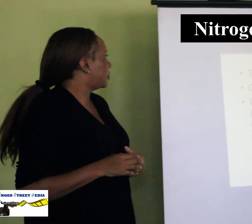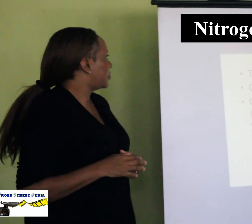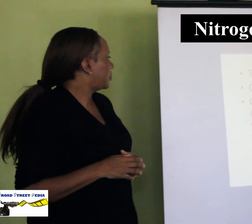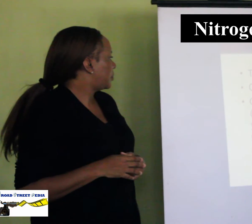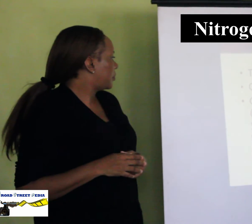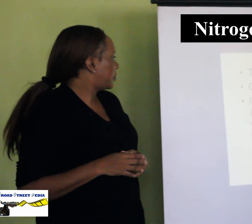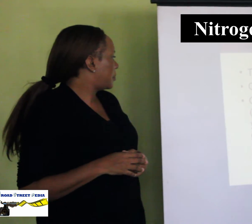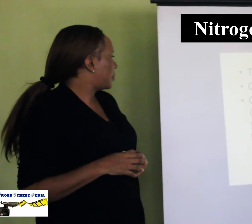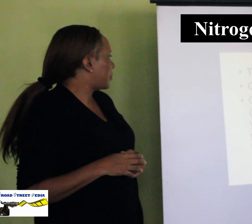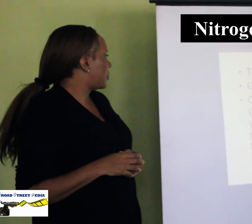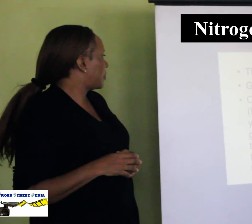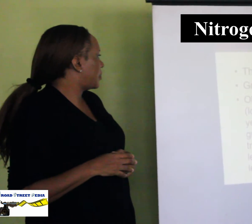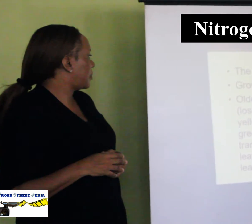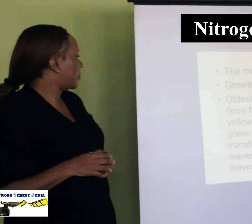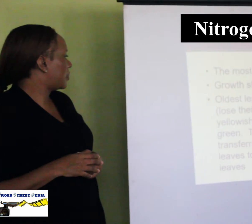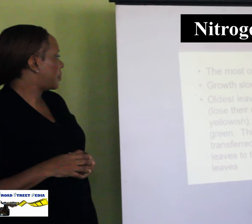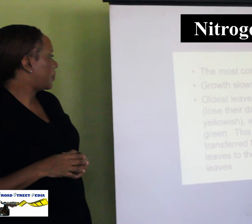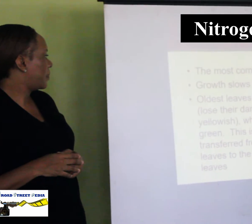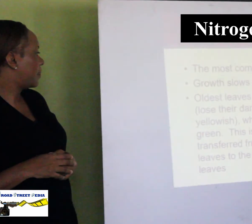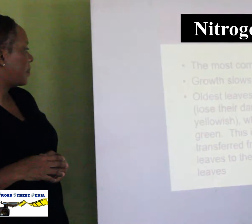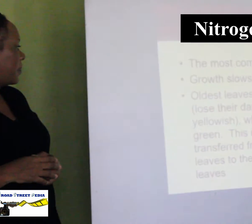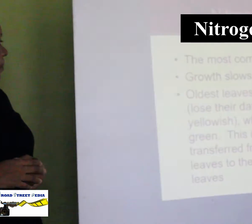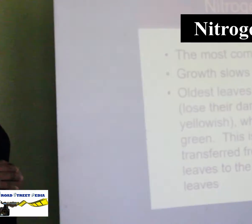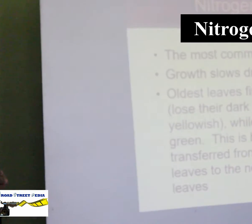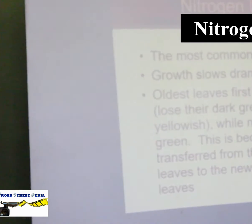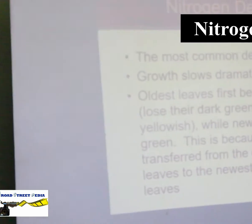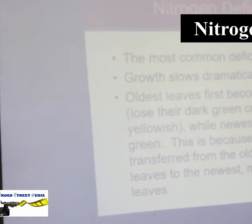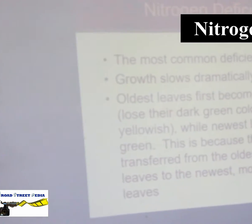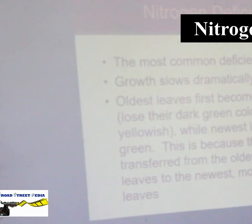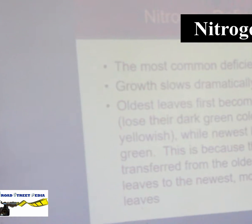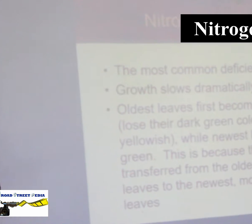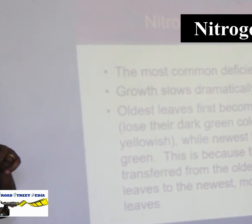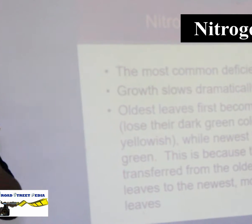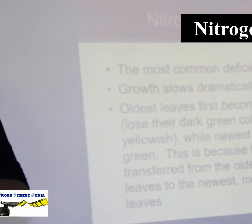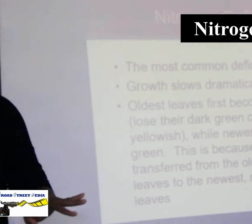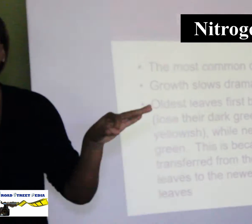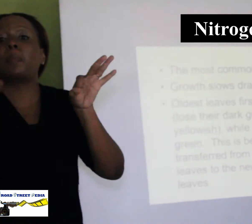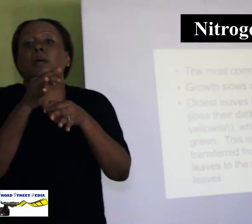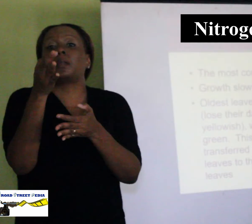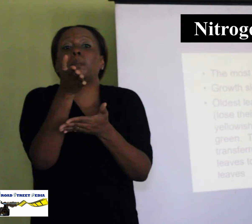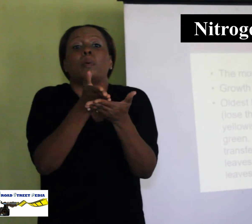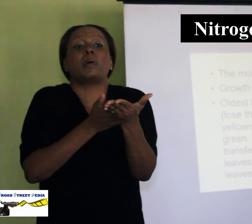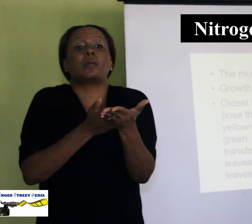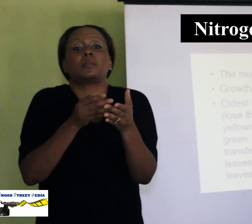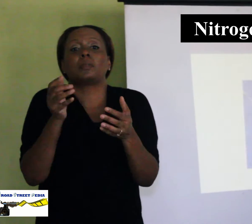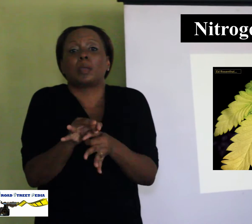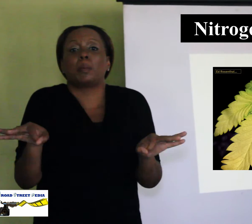us to develop leaves,